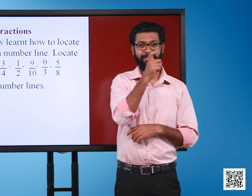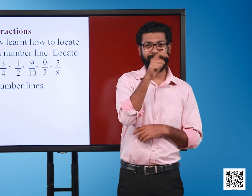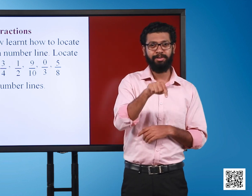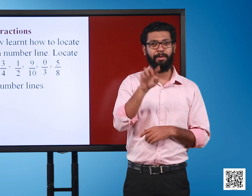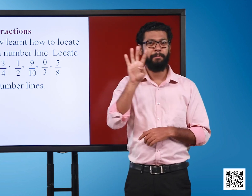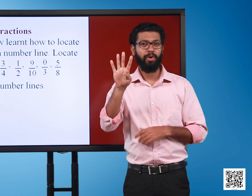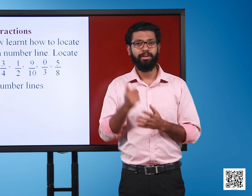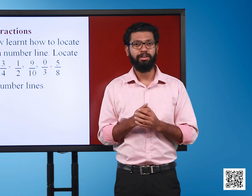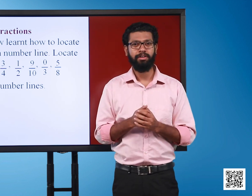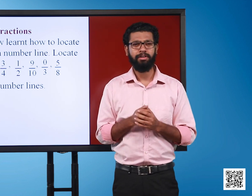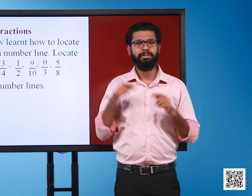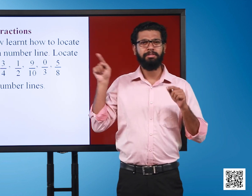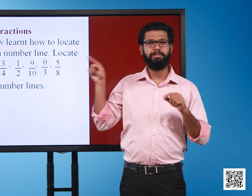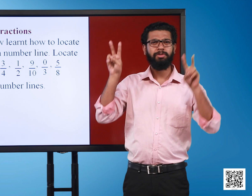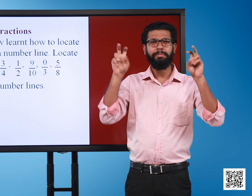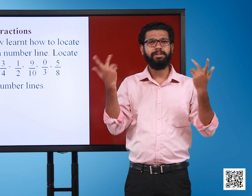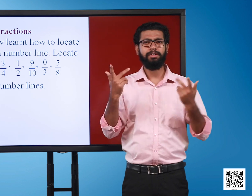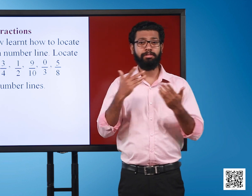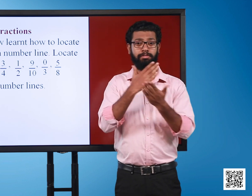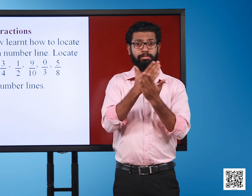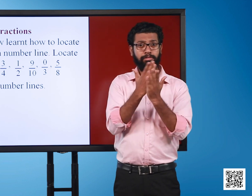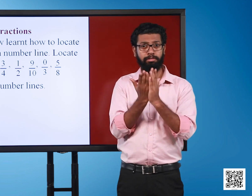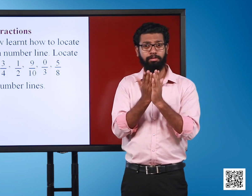7.4. Proper fractions.